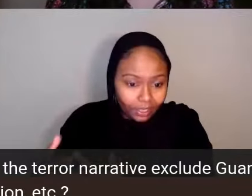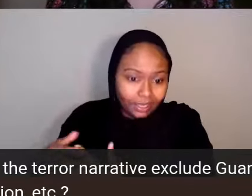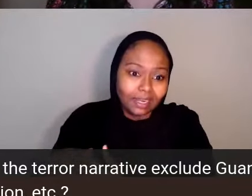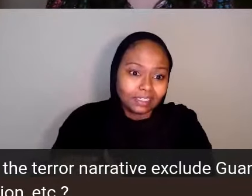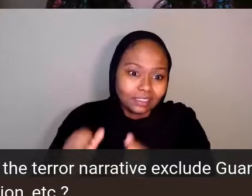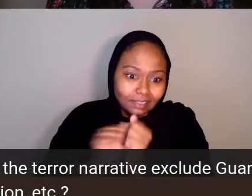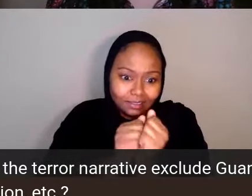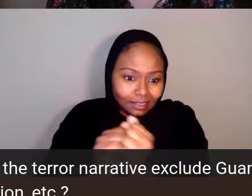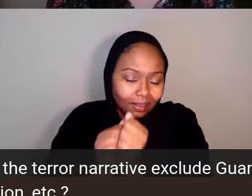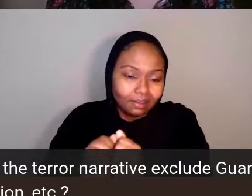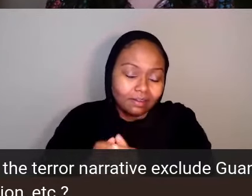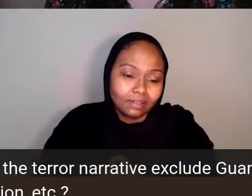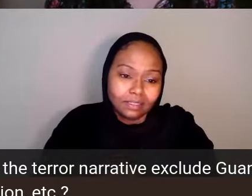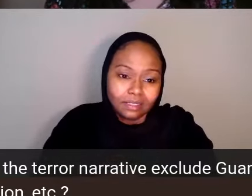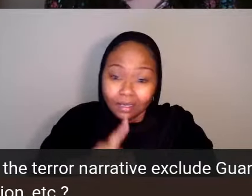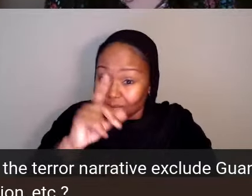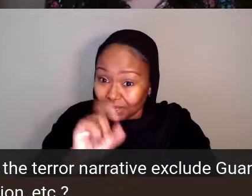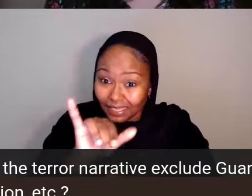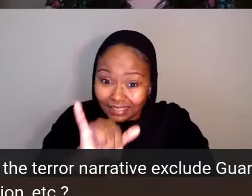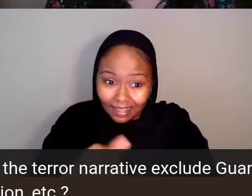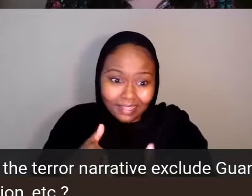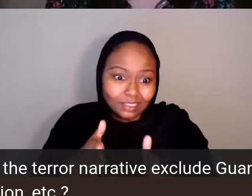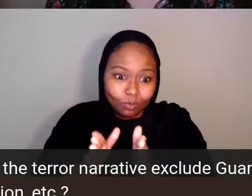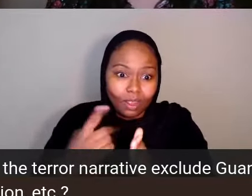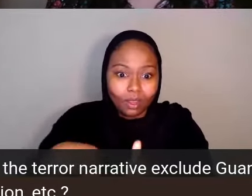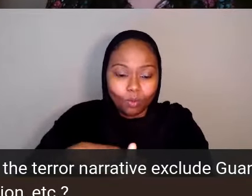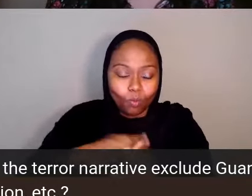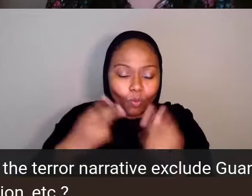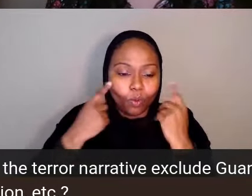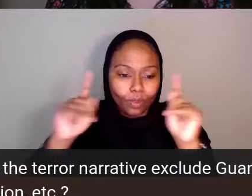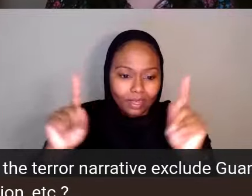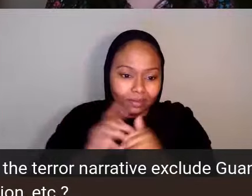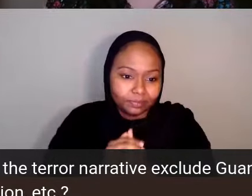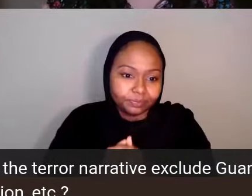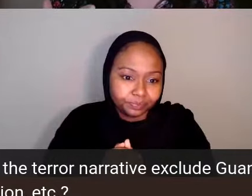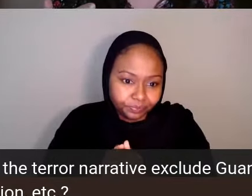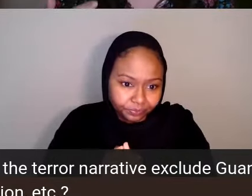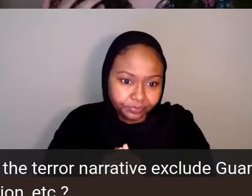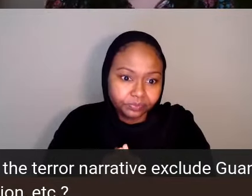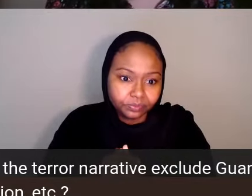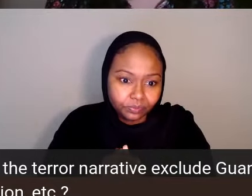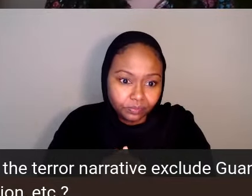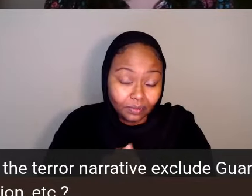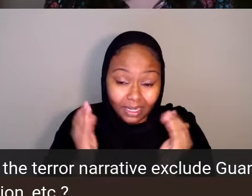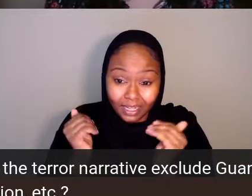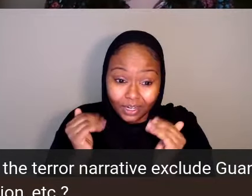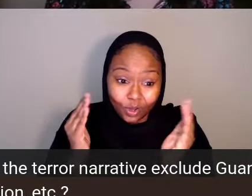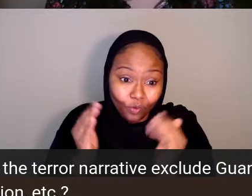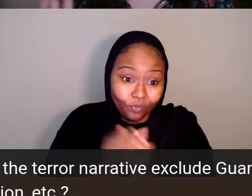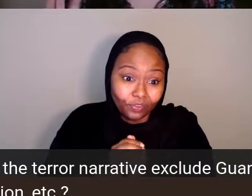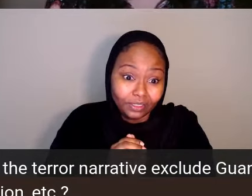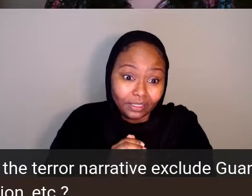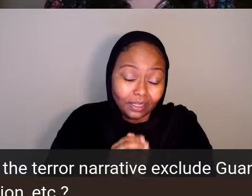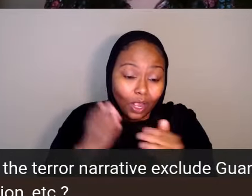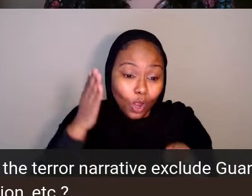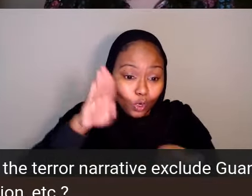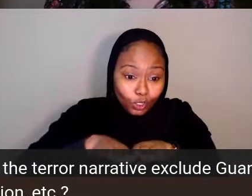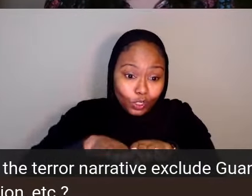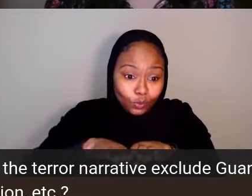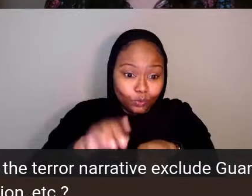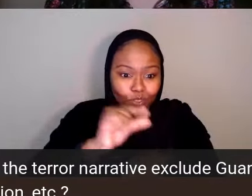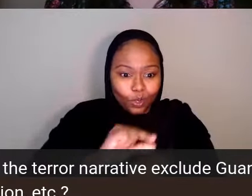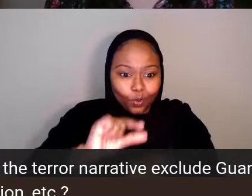solidarity, because that's the way that we'll win and we'll be able to hopefully close Guantánamo. So I'll stop there,